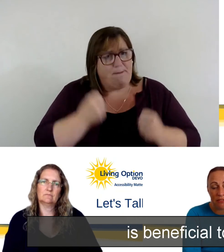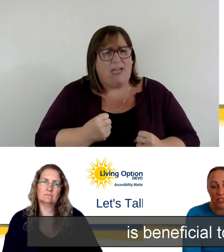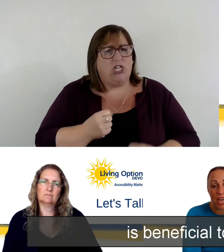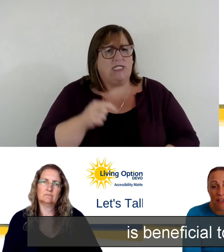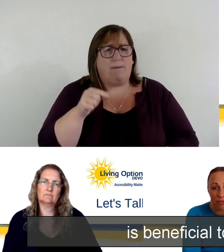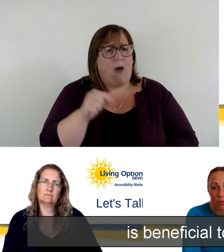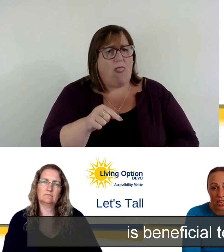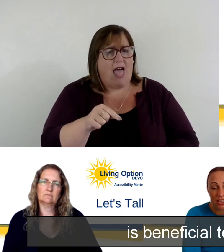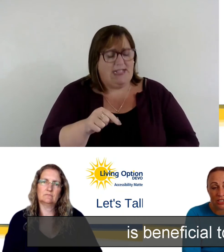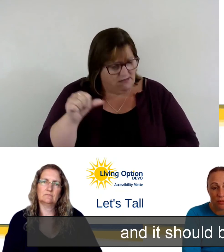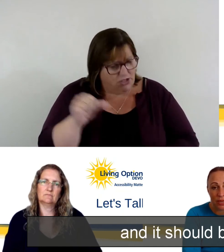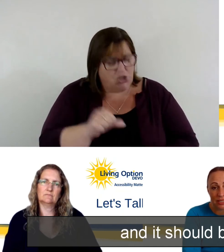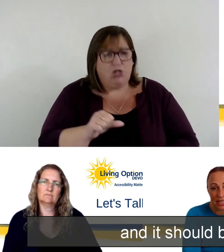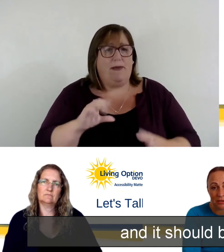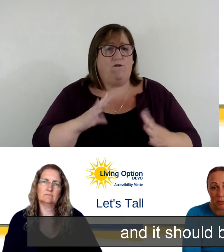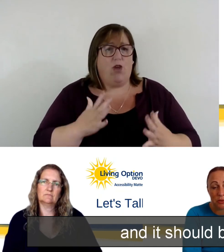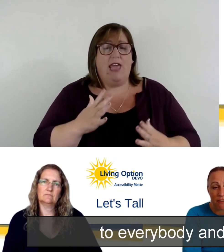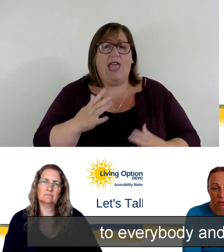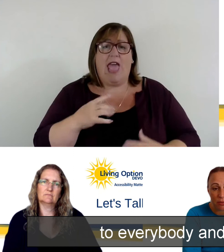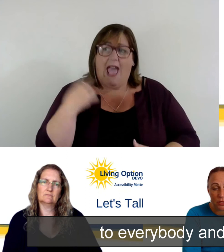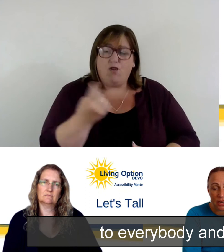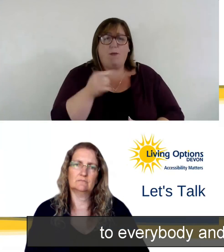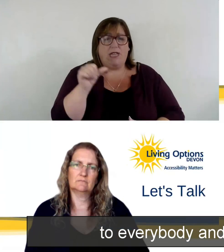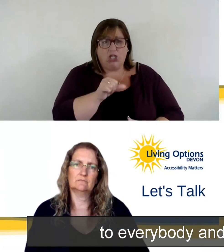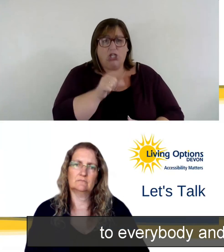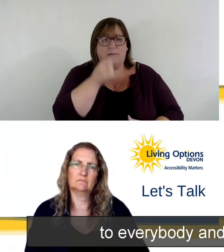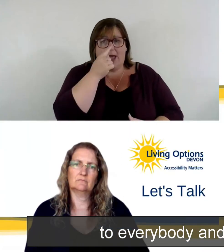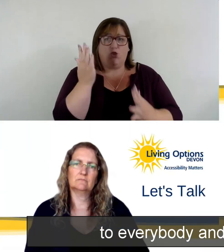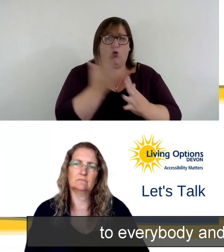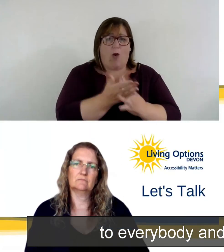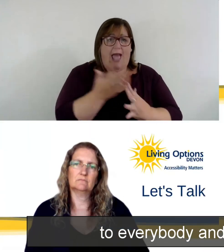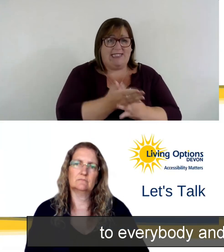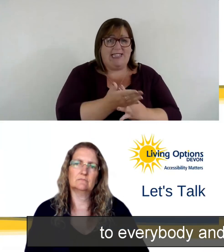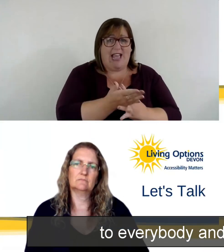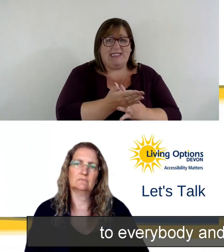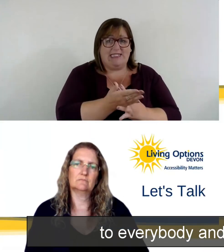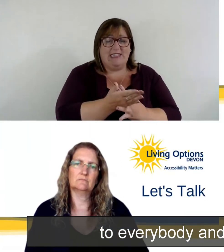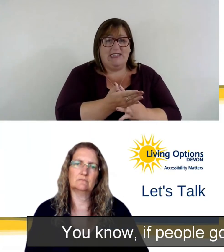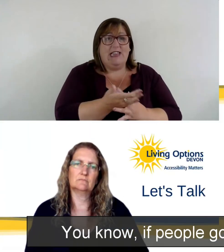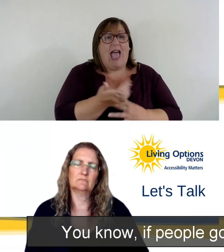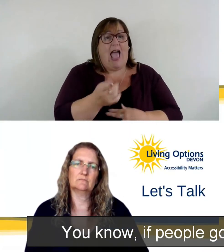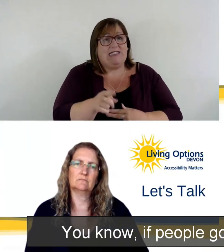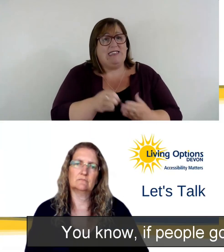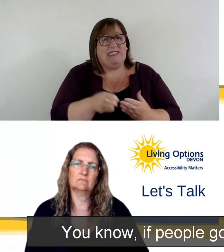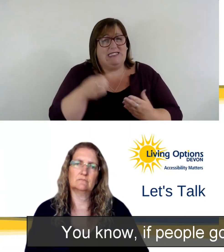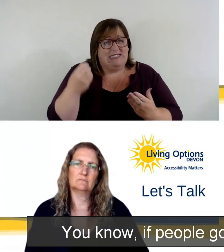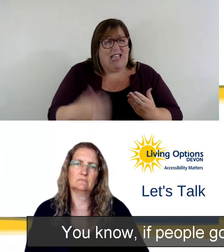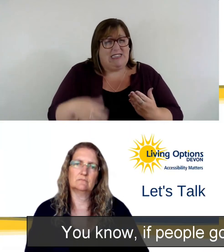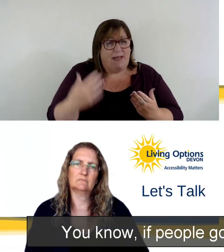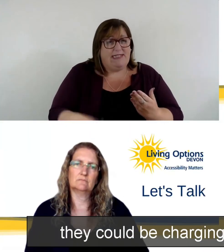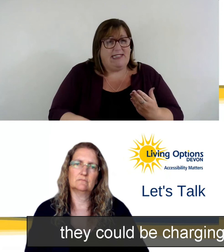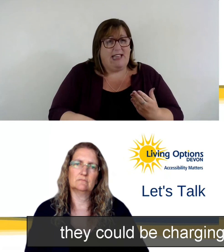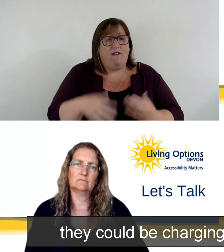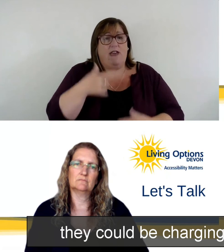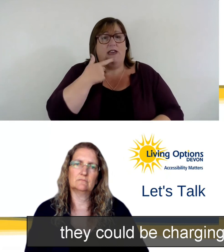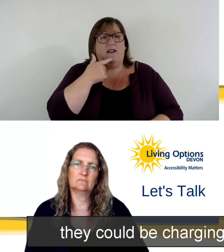is beneficial to everybody and it should be accessible to everybody. And it is expensive, you know, if people go privately, you